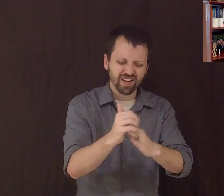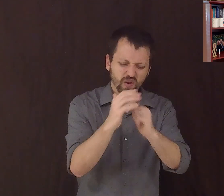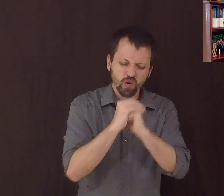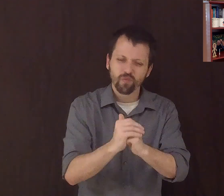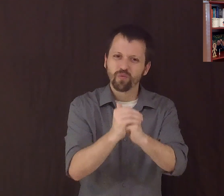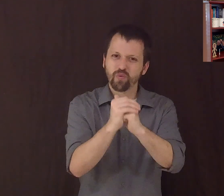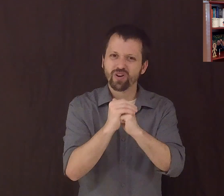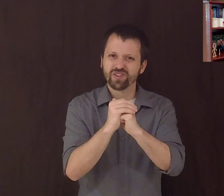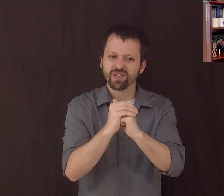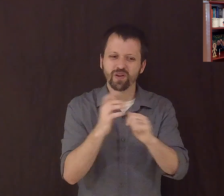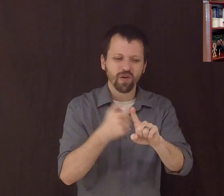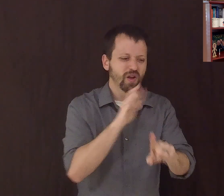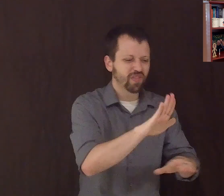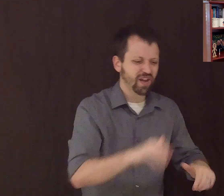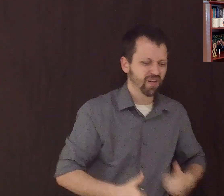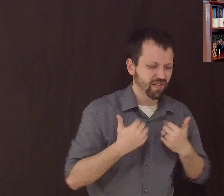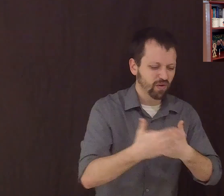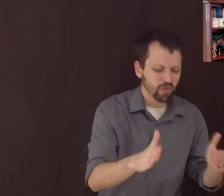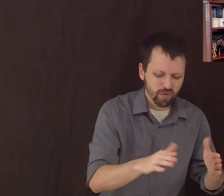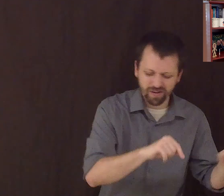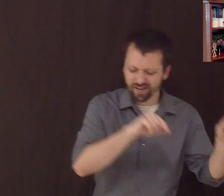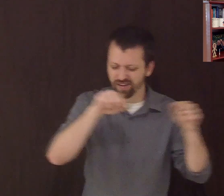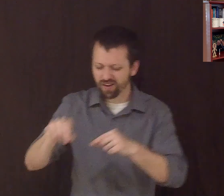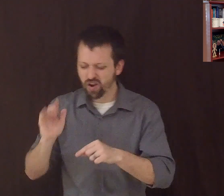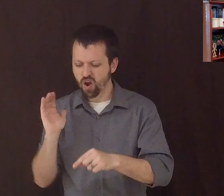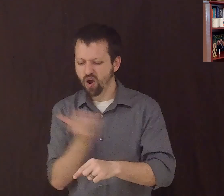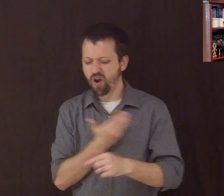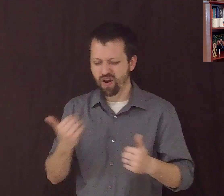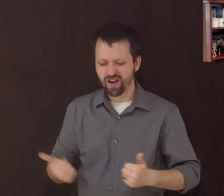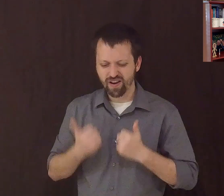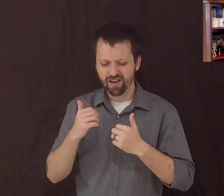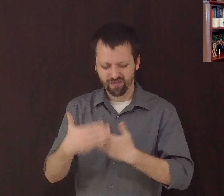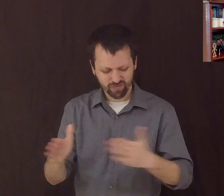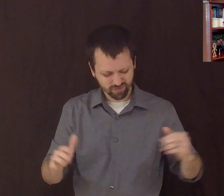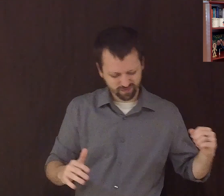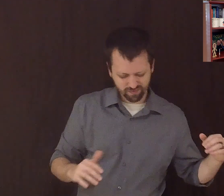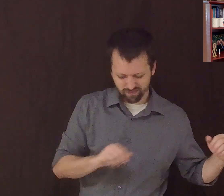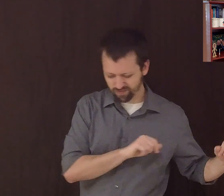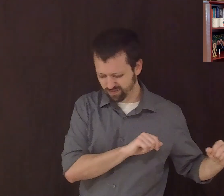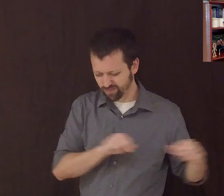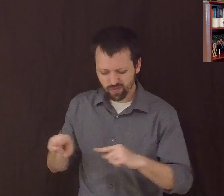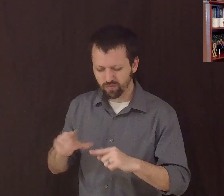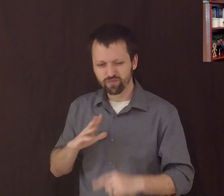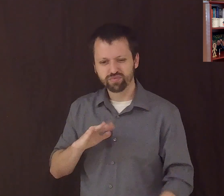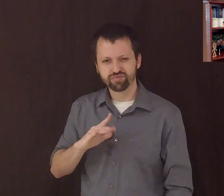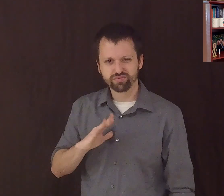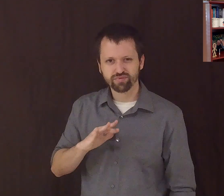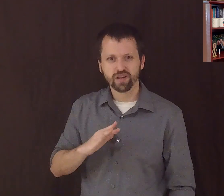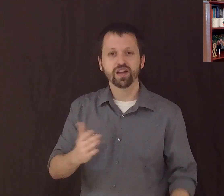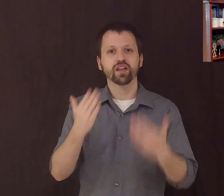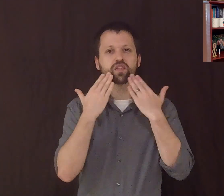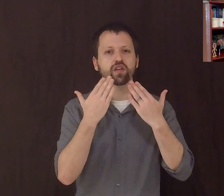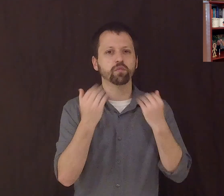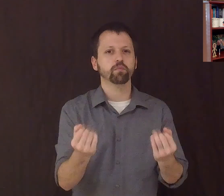room, bringing it into our living room. And today I just want to say thank you. Thank you for the